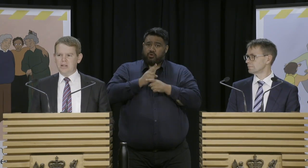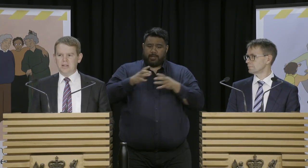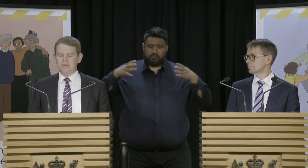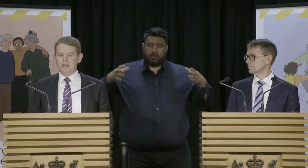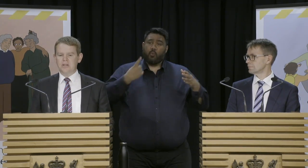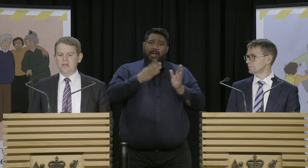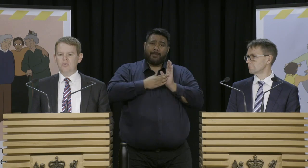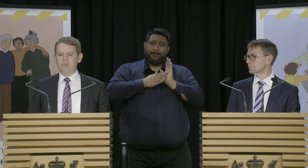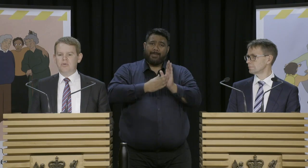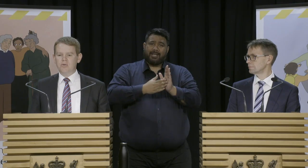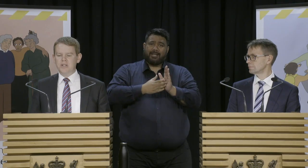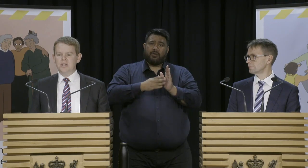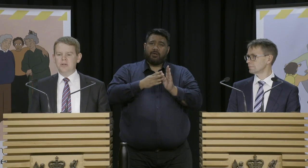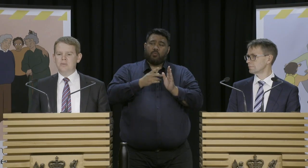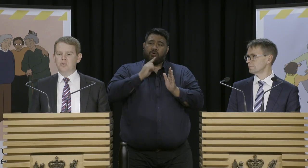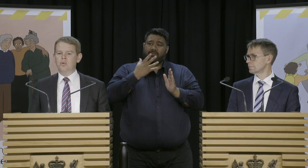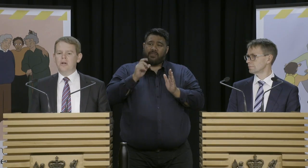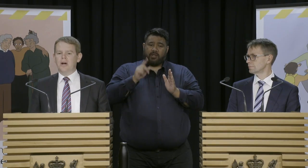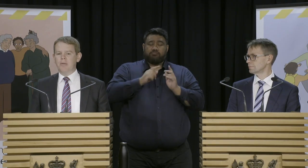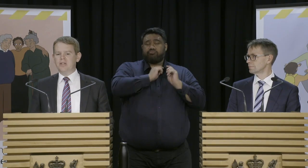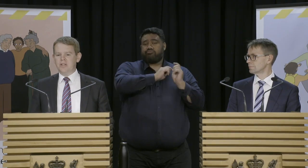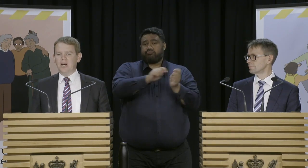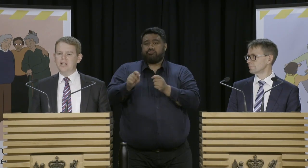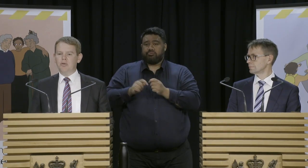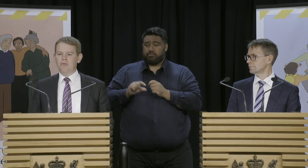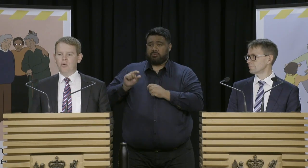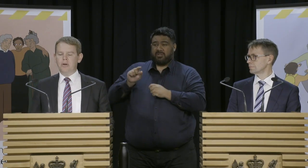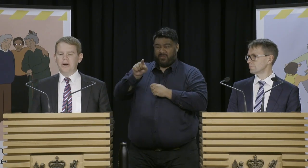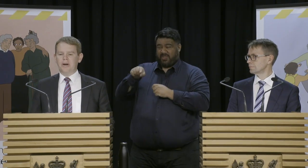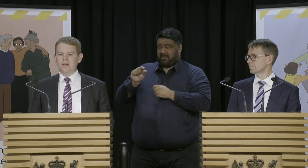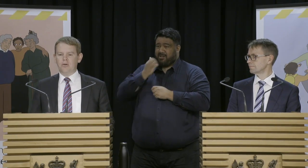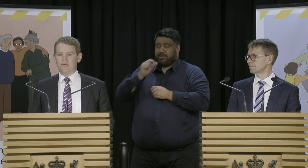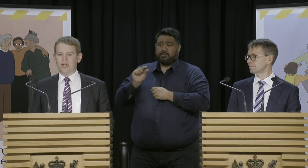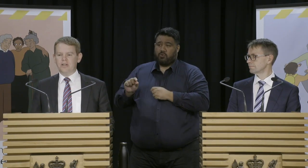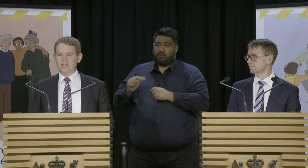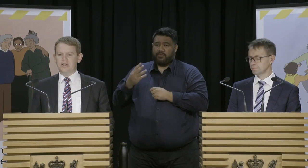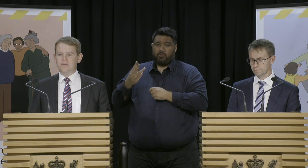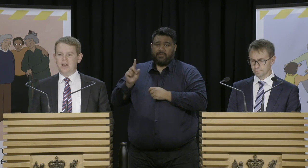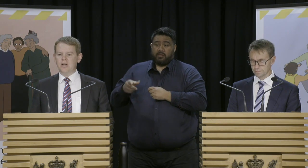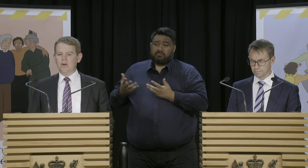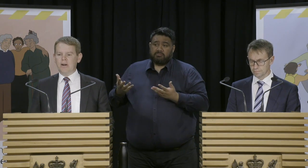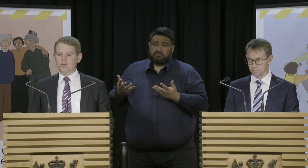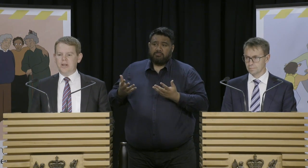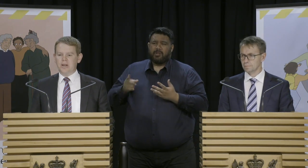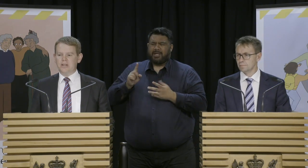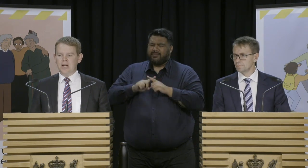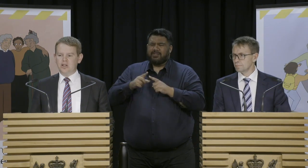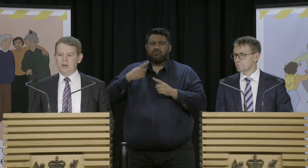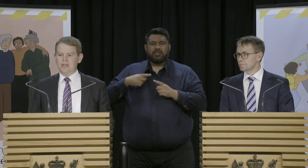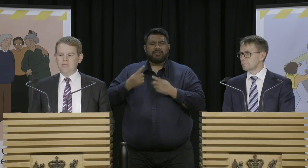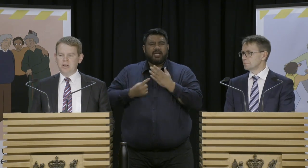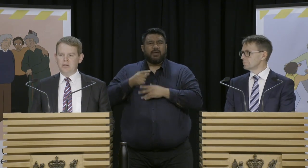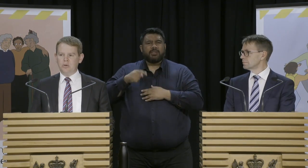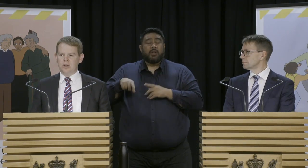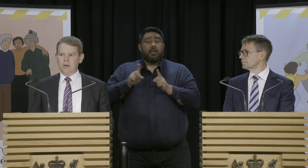that are being delivered, it's still reasonably small. As I've indicated before, I think there are a variety of reasons for that. One is where